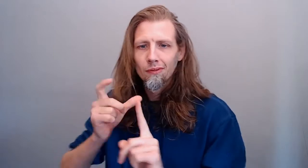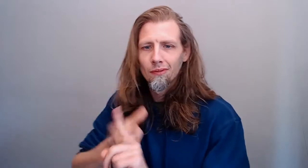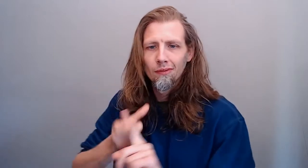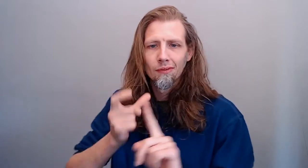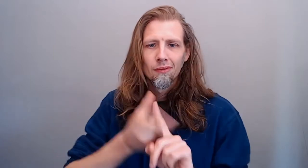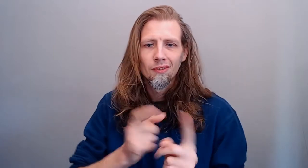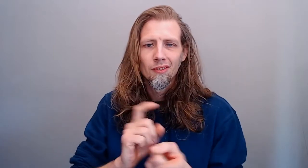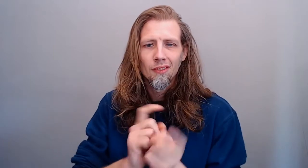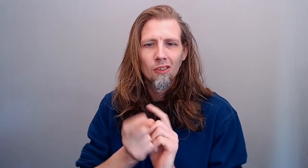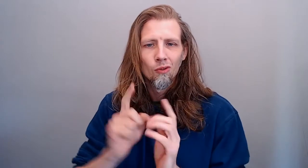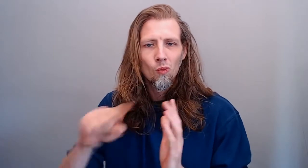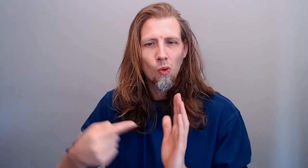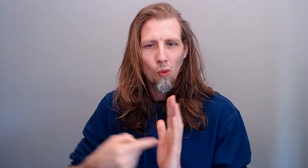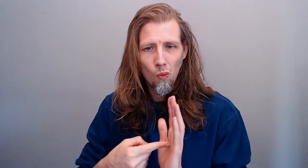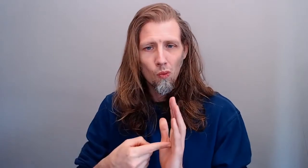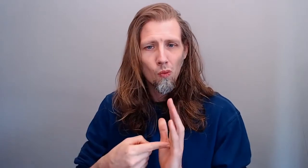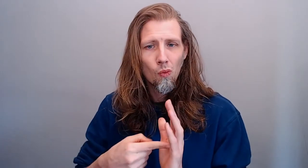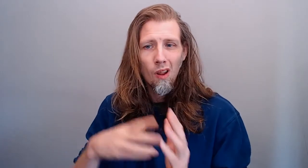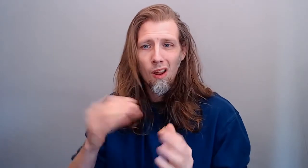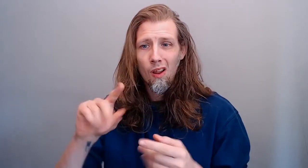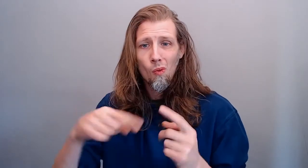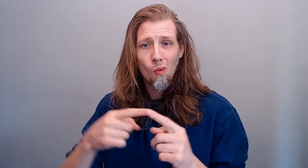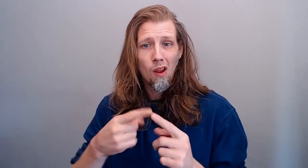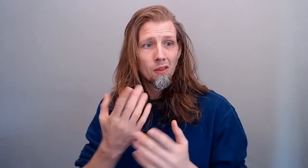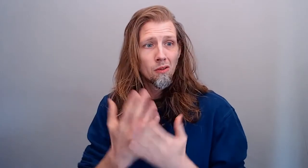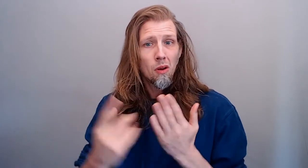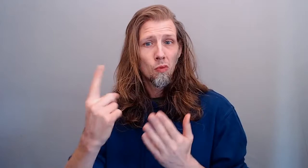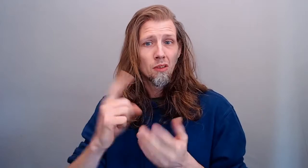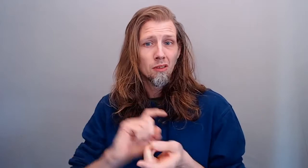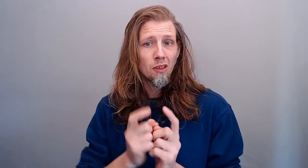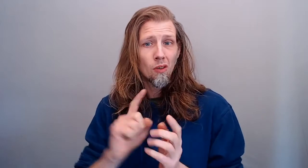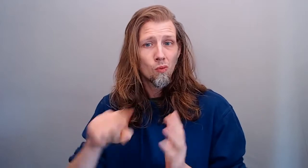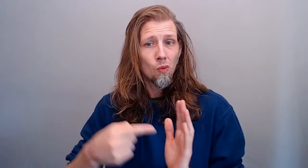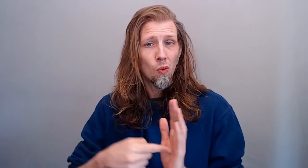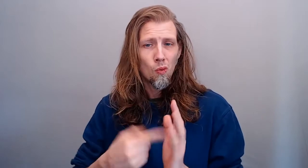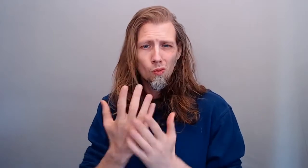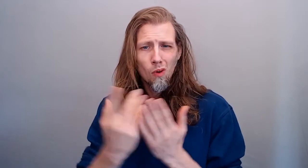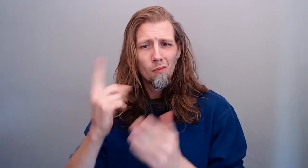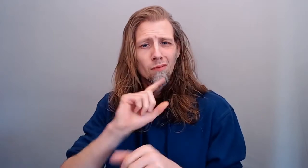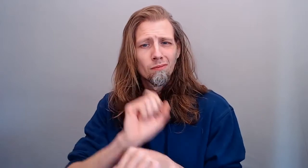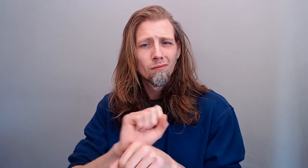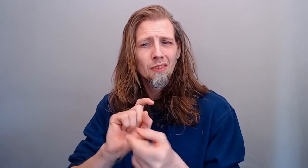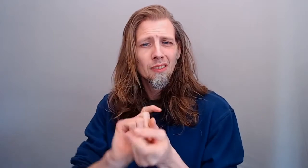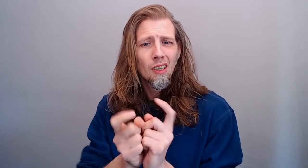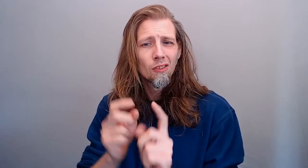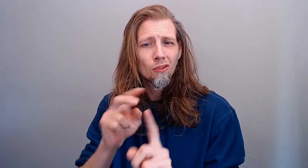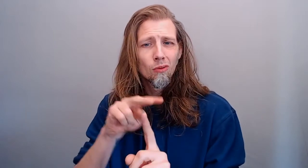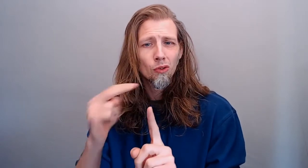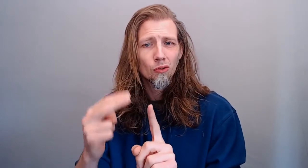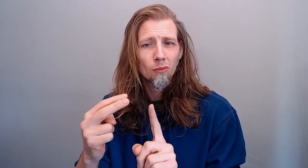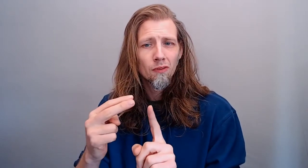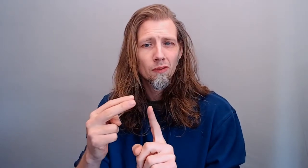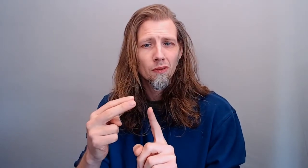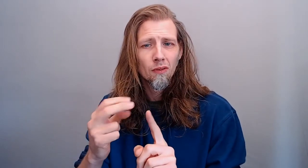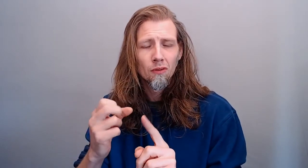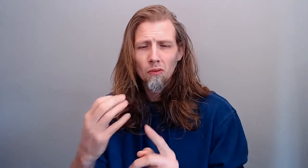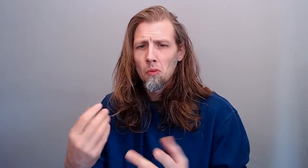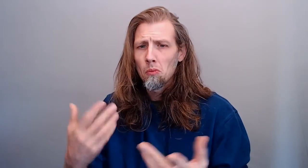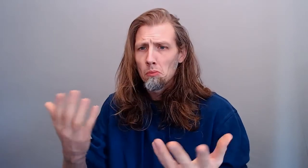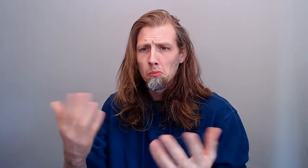to understand perspective and take on different roles. When someone is able to change their role, this shows that they are able to change